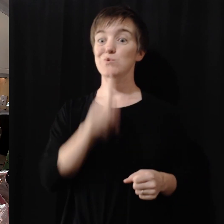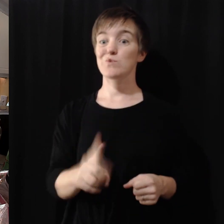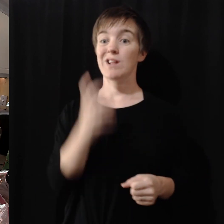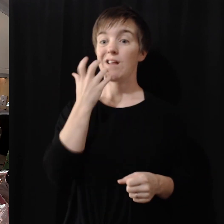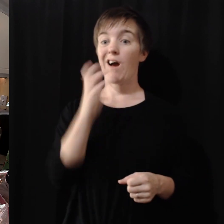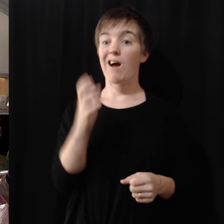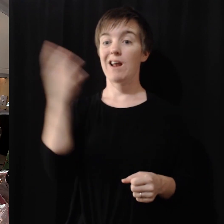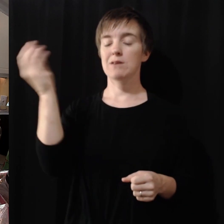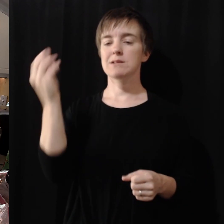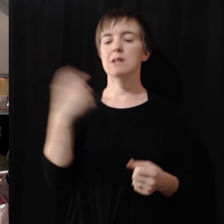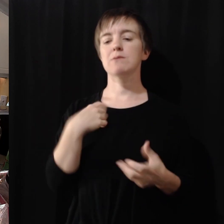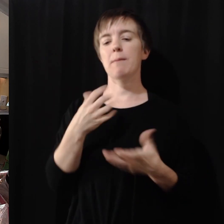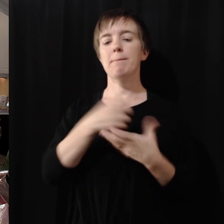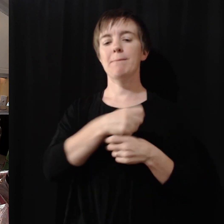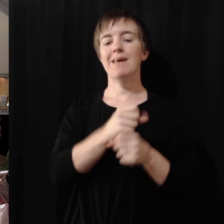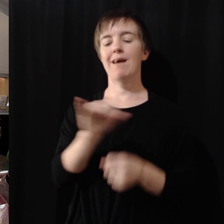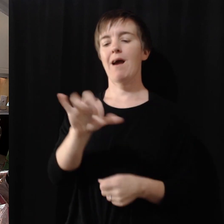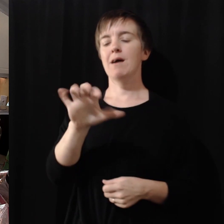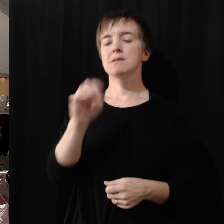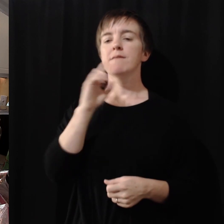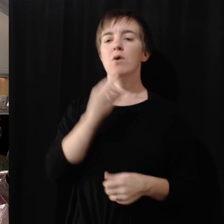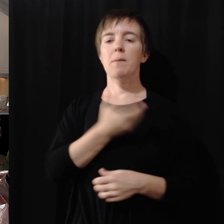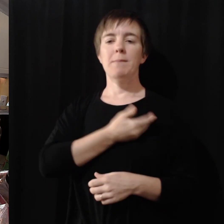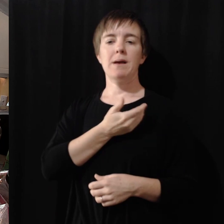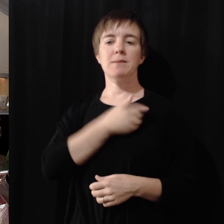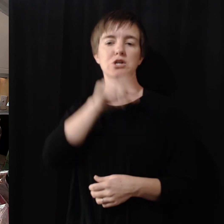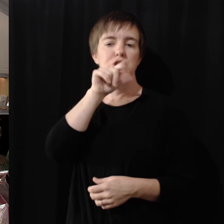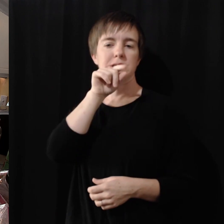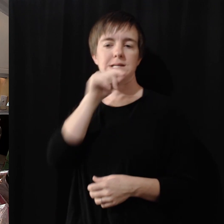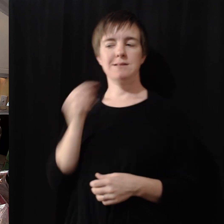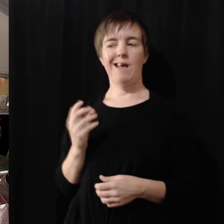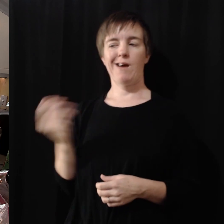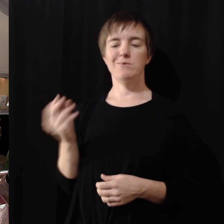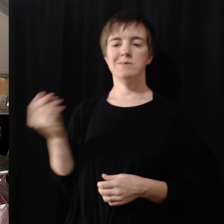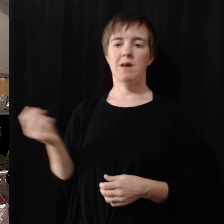hot. Making ice for our baby chicks outside.